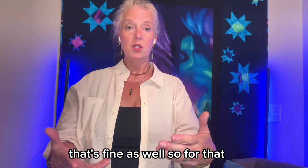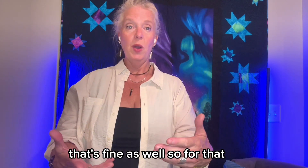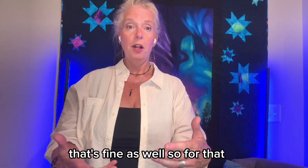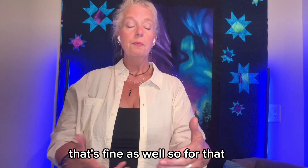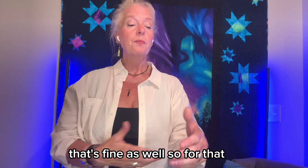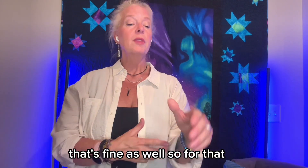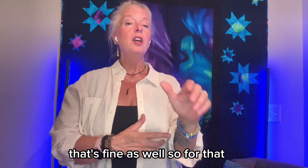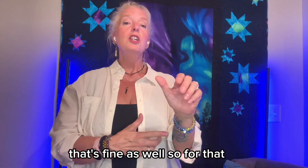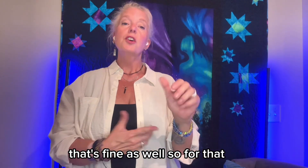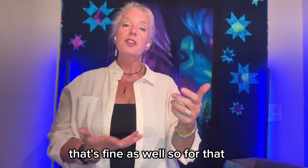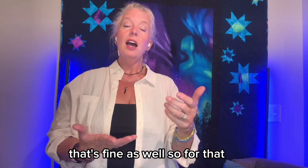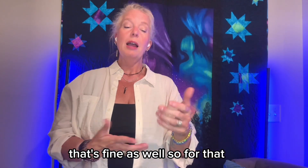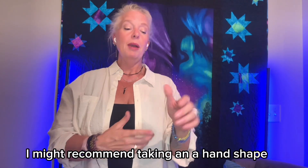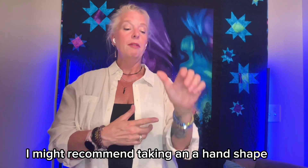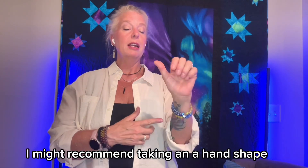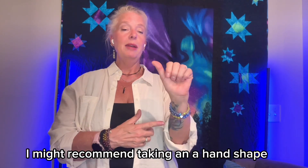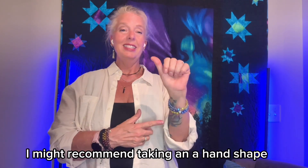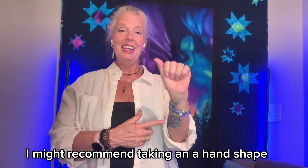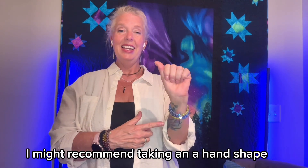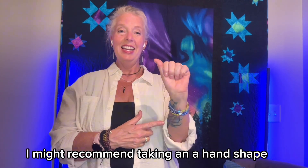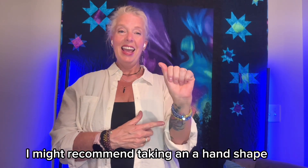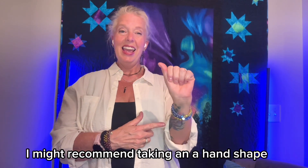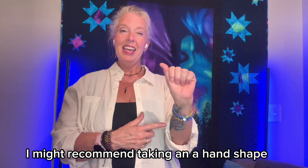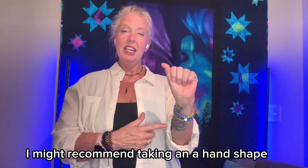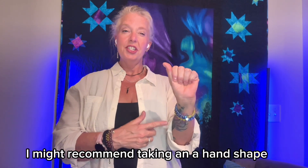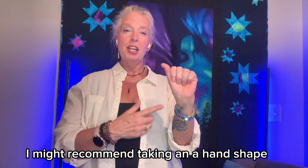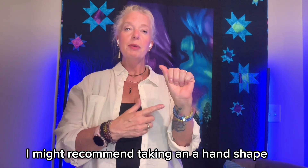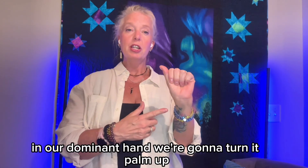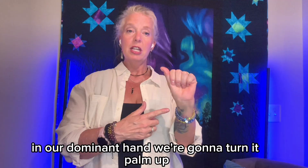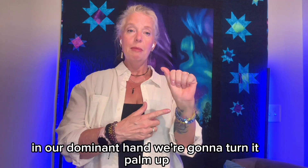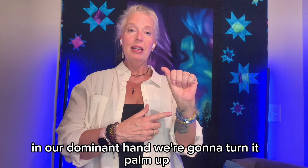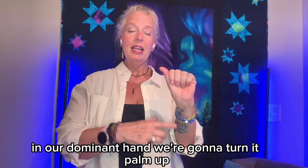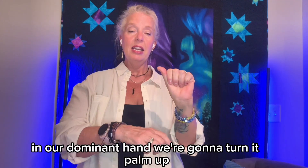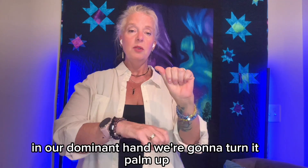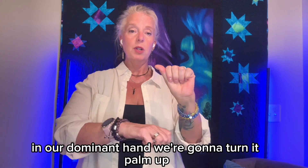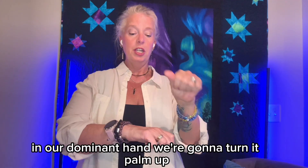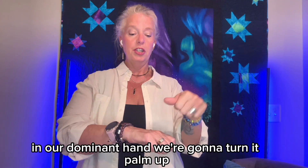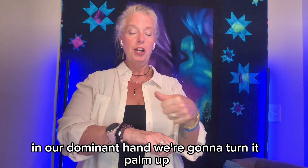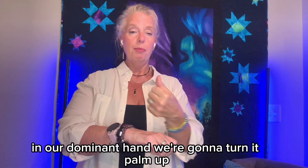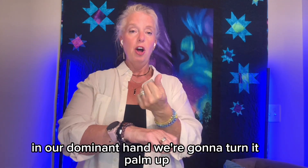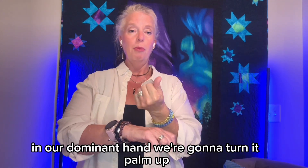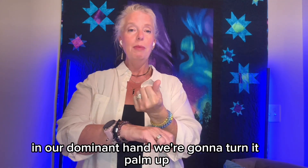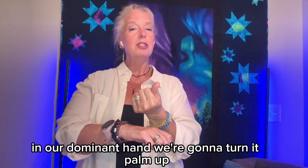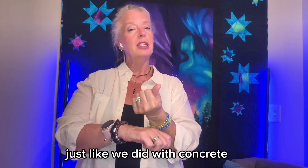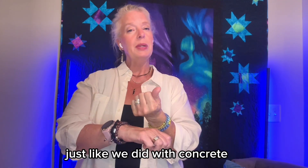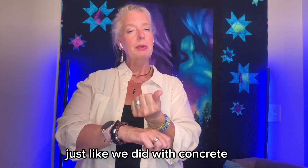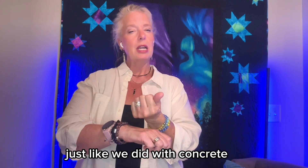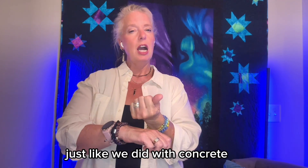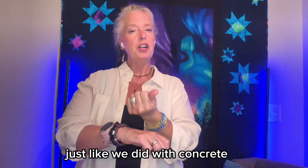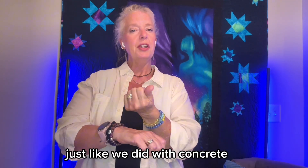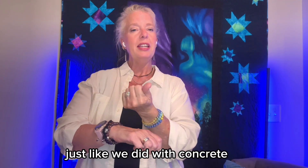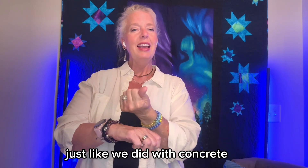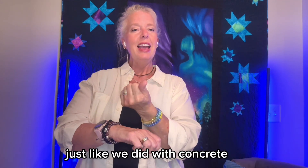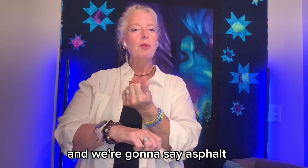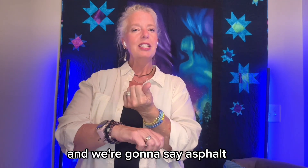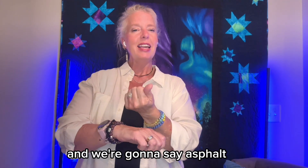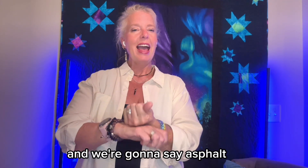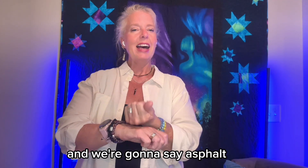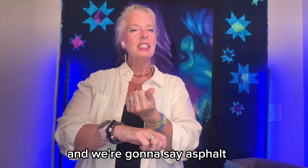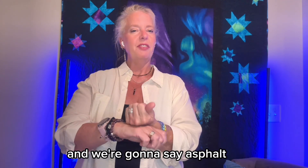well. So for that, I might recommend taking an A hand shape in our dominant hand. We're going to turn it palm up, just like we did with concrete. And we're going to say